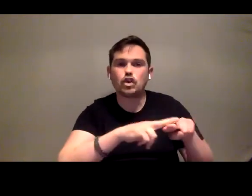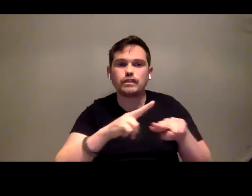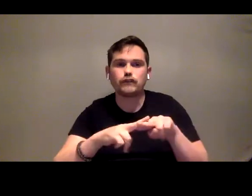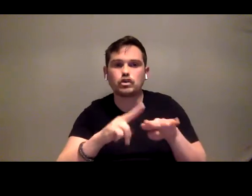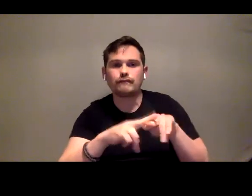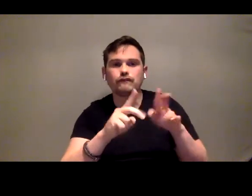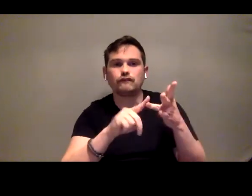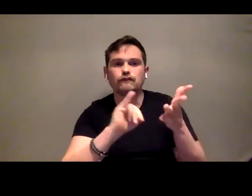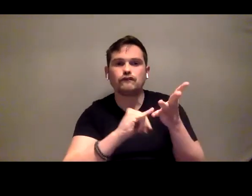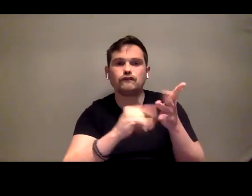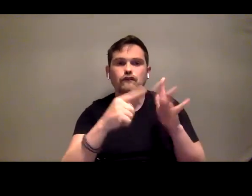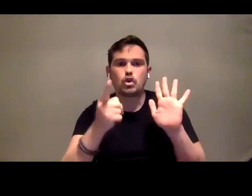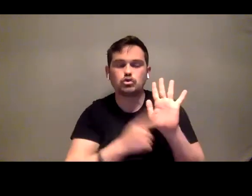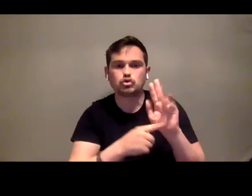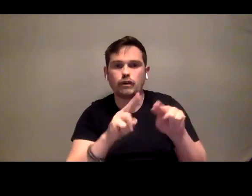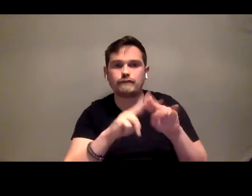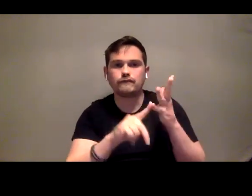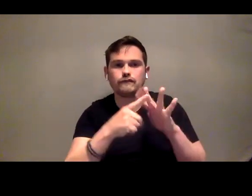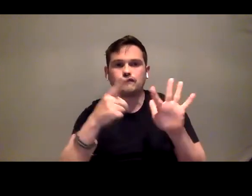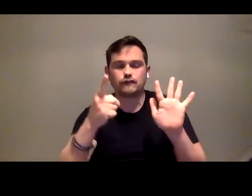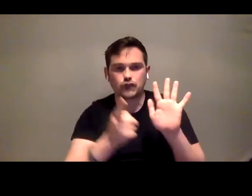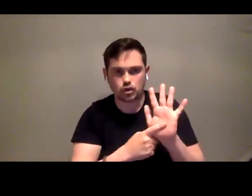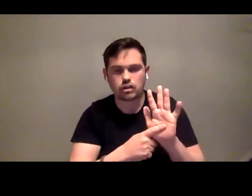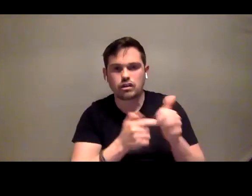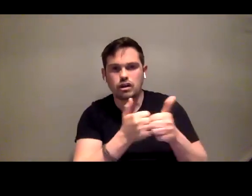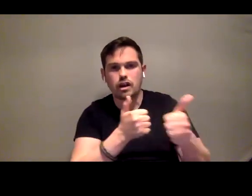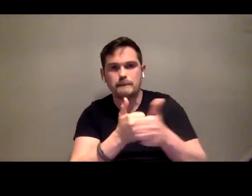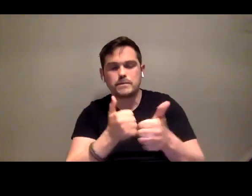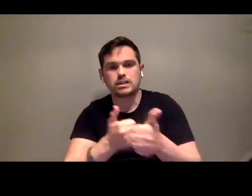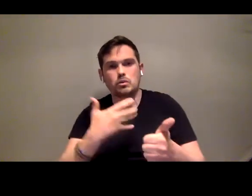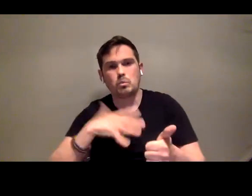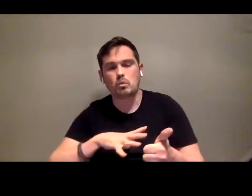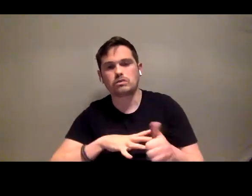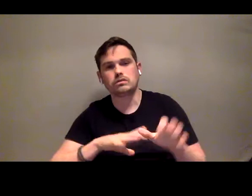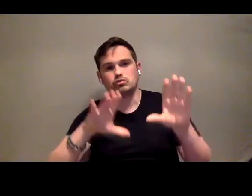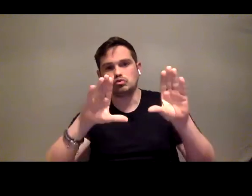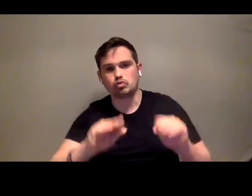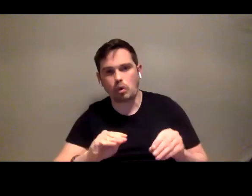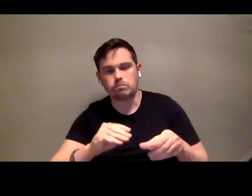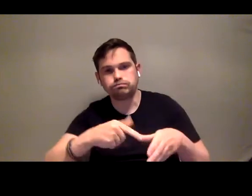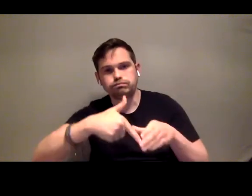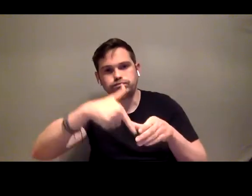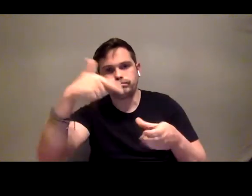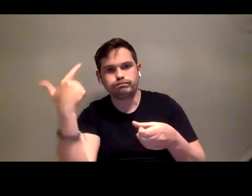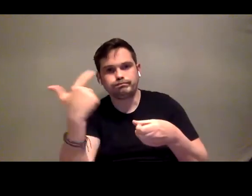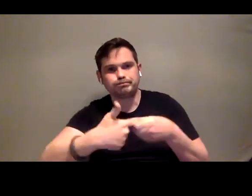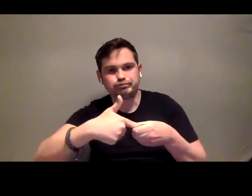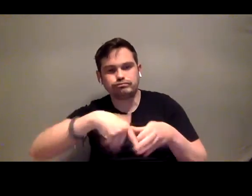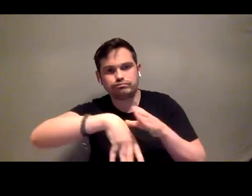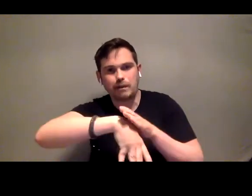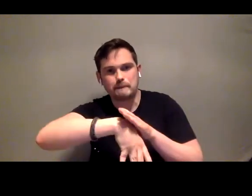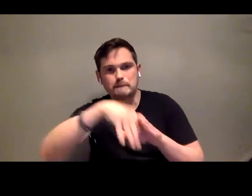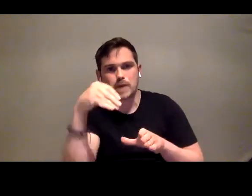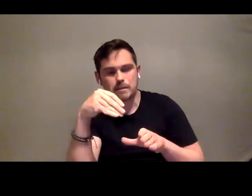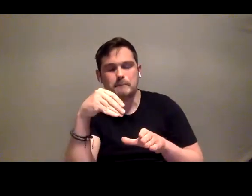to continue extracting more oil and gas are somehow part of the green energy transition. But we don't have time to